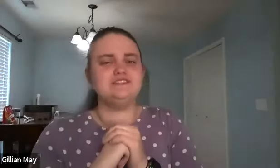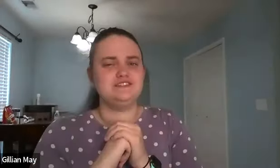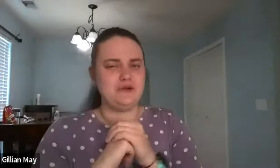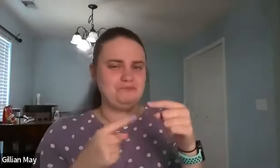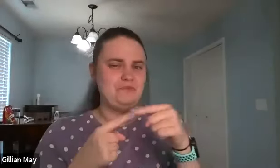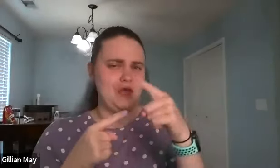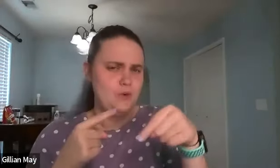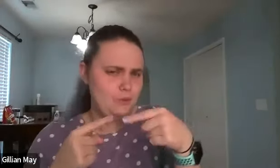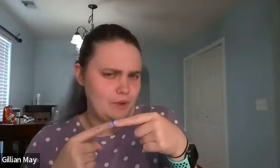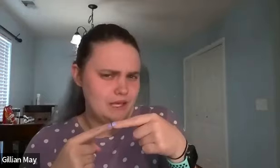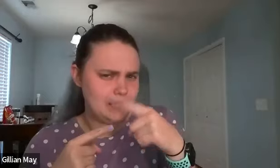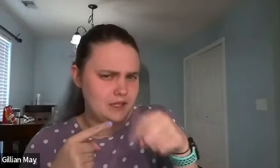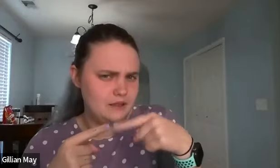So when.